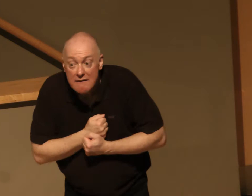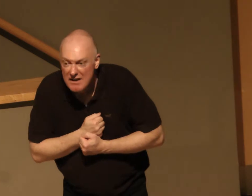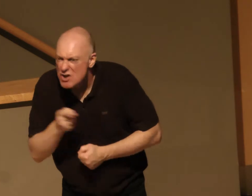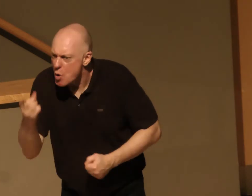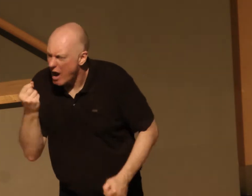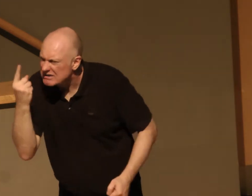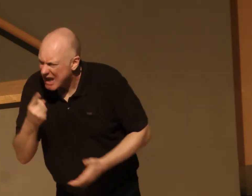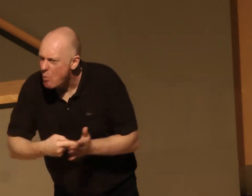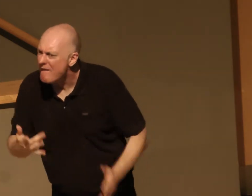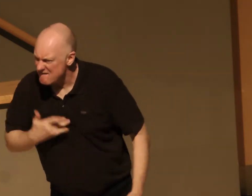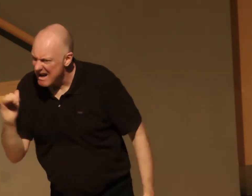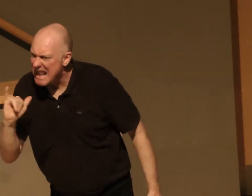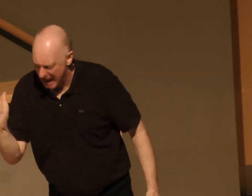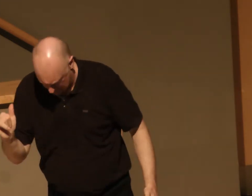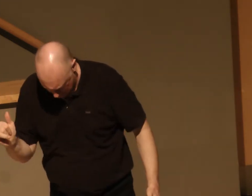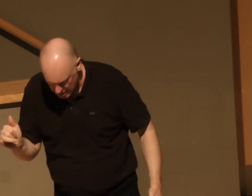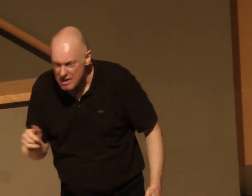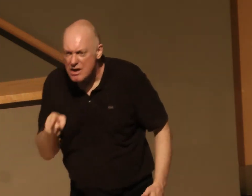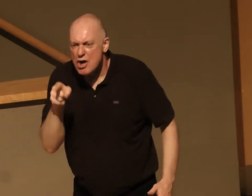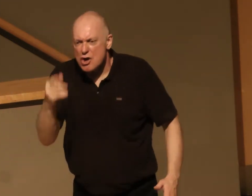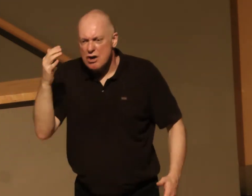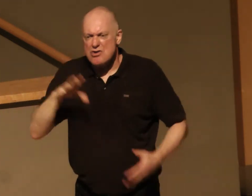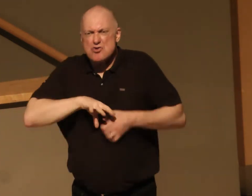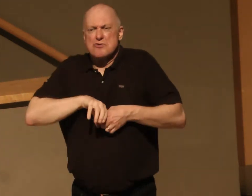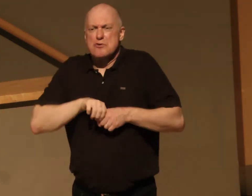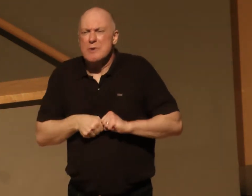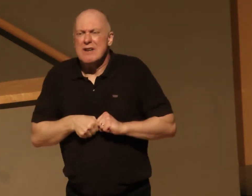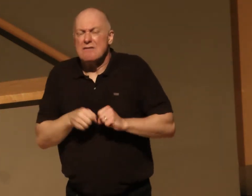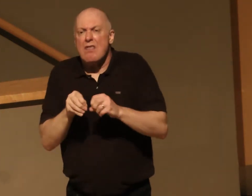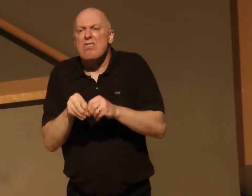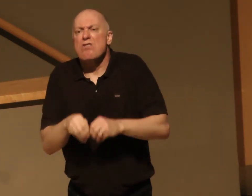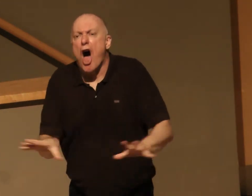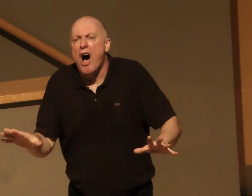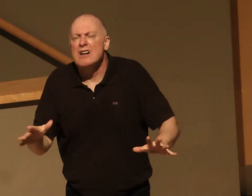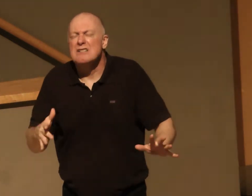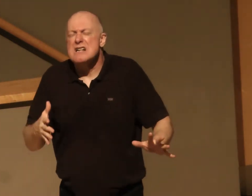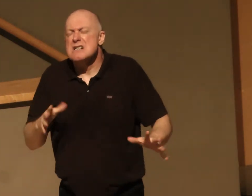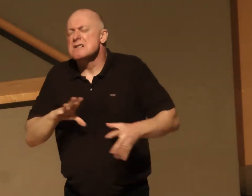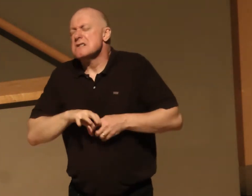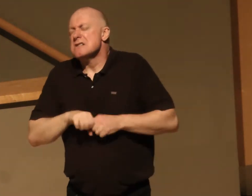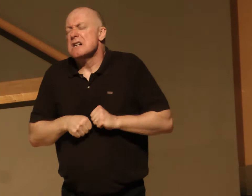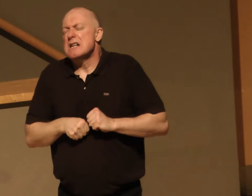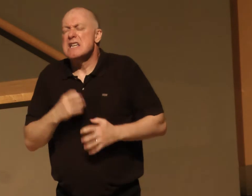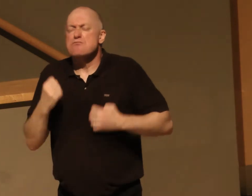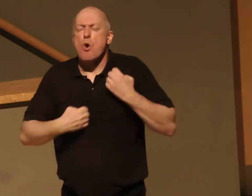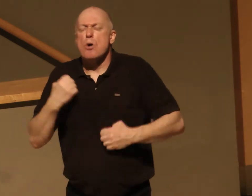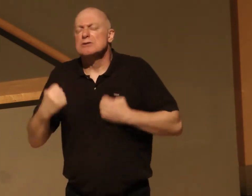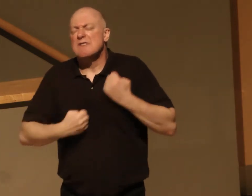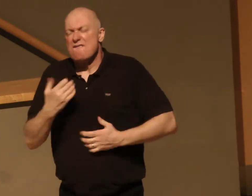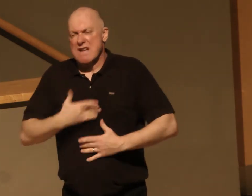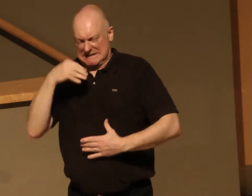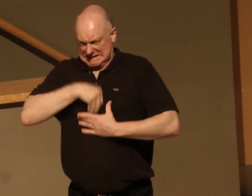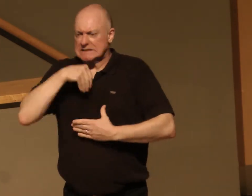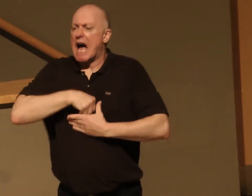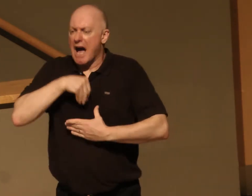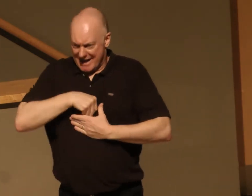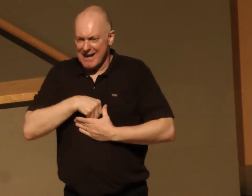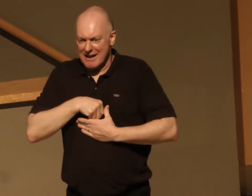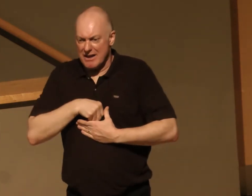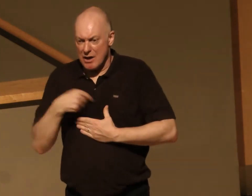feels like. You understand the grieving and the emotional struggle that you're feeling. We also have to